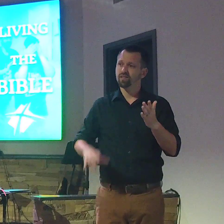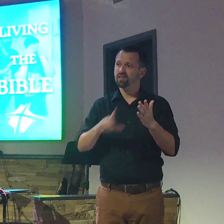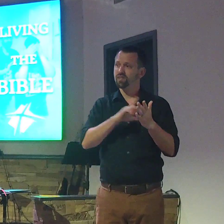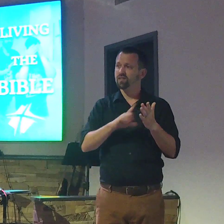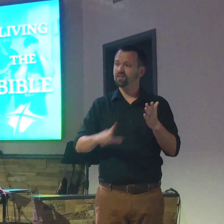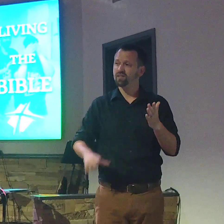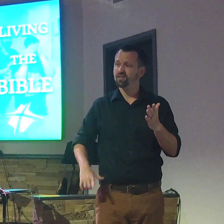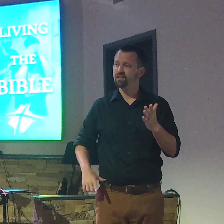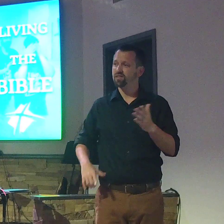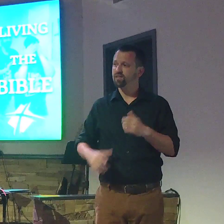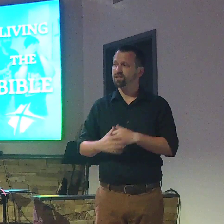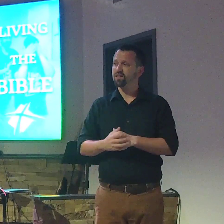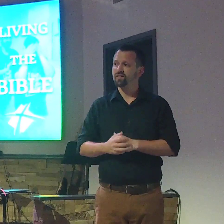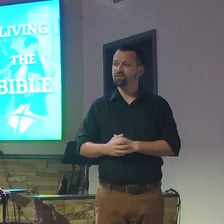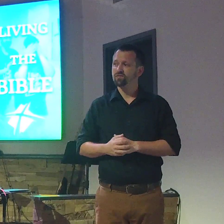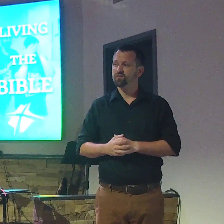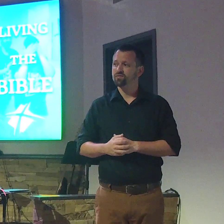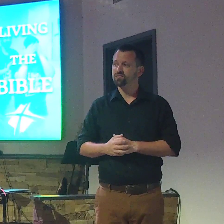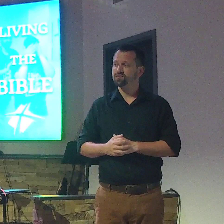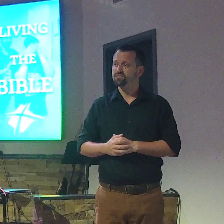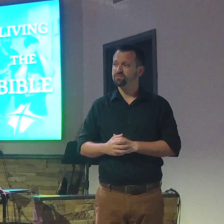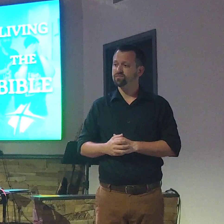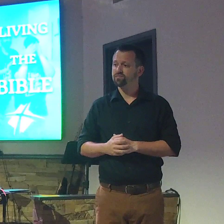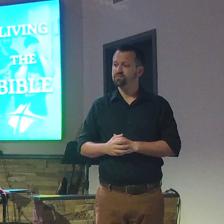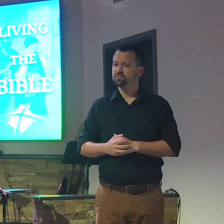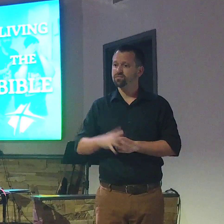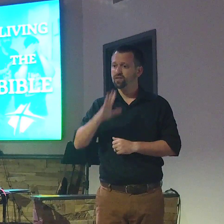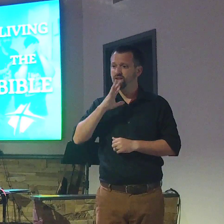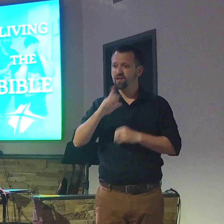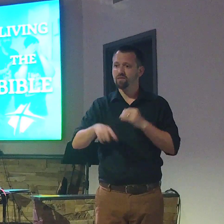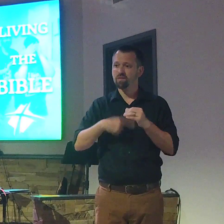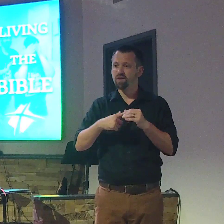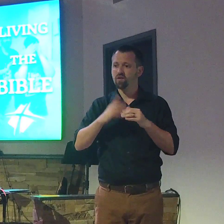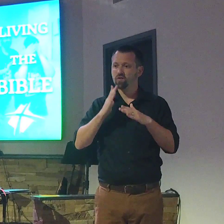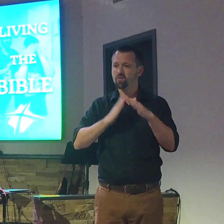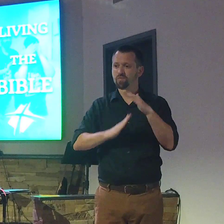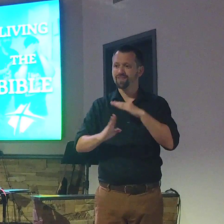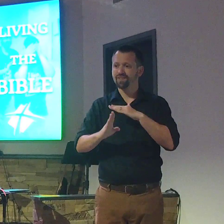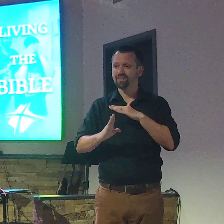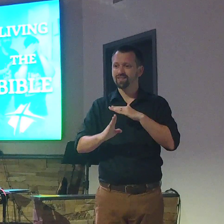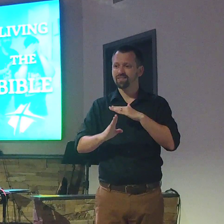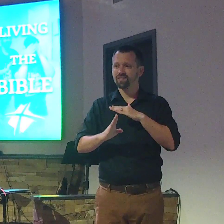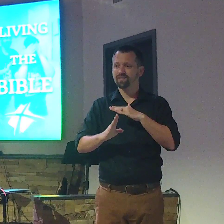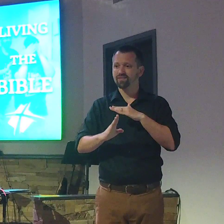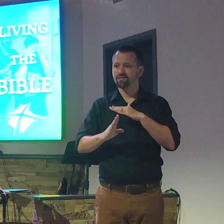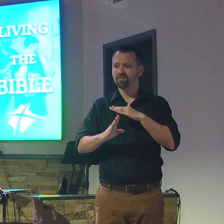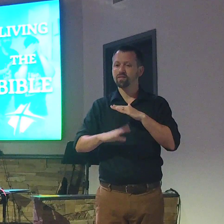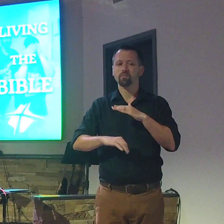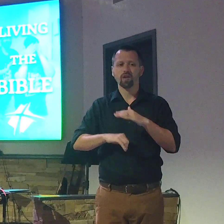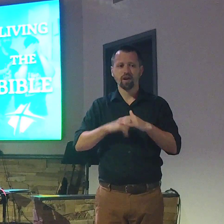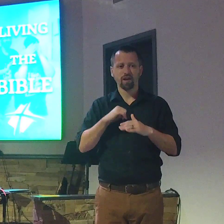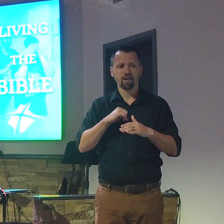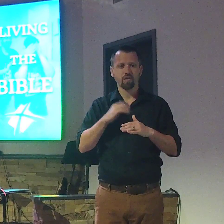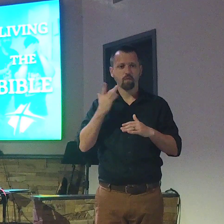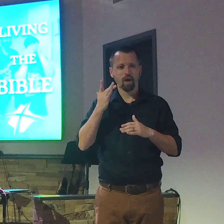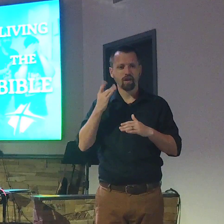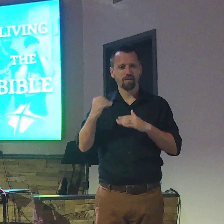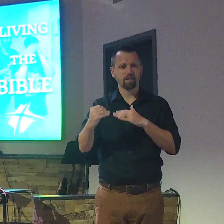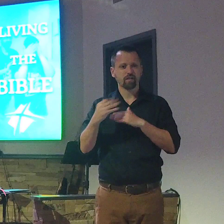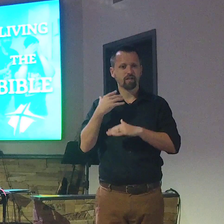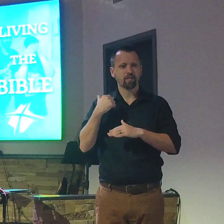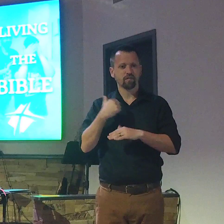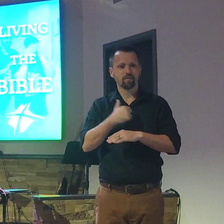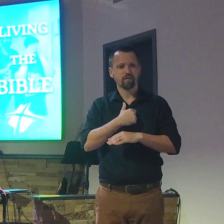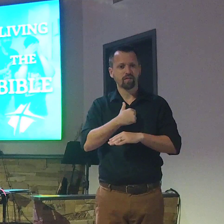Lord. We're talking about humility today. We're talking about pride because it affects our ability to live the Christian life